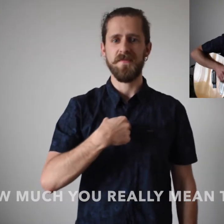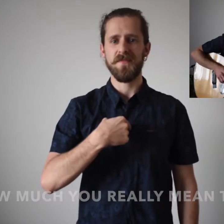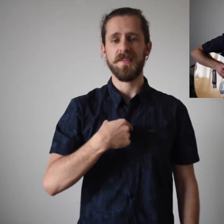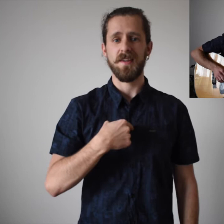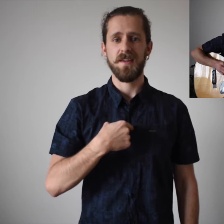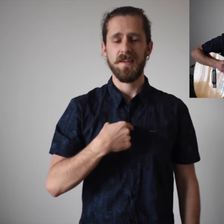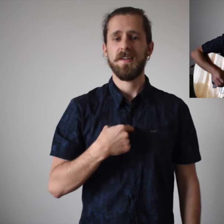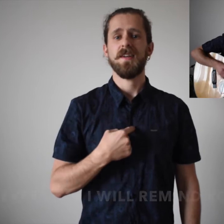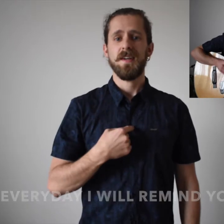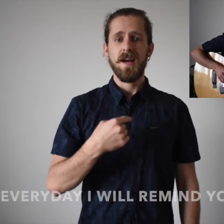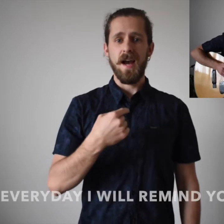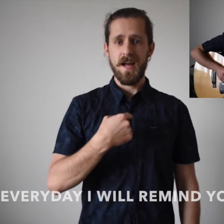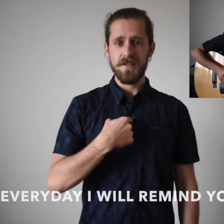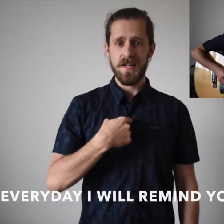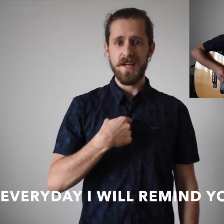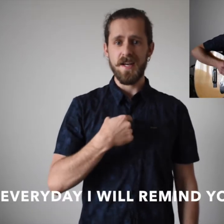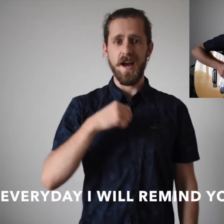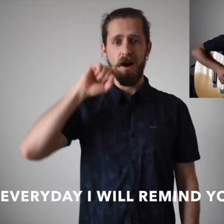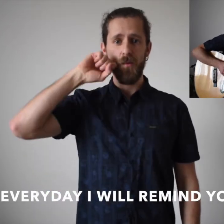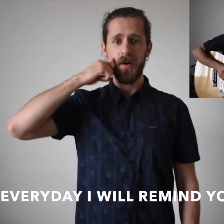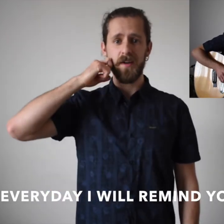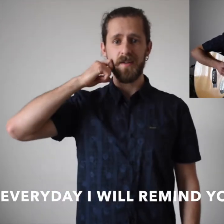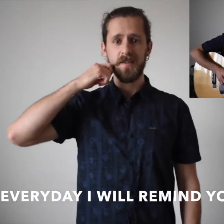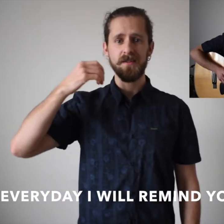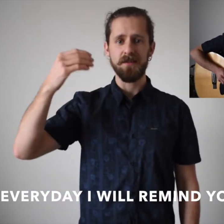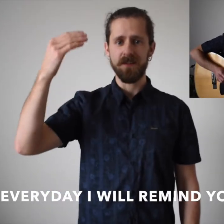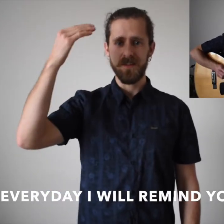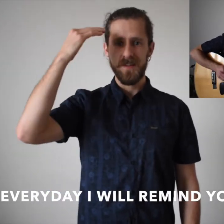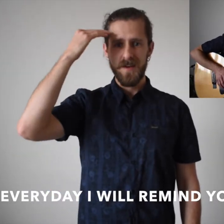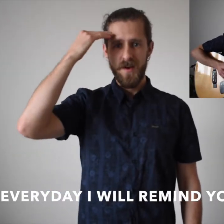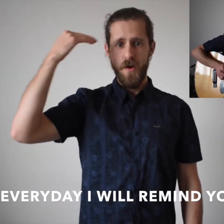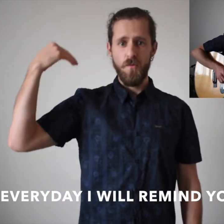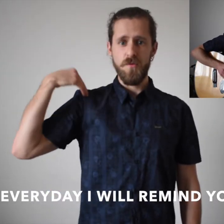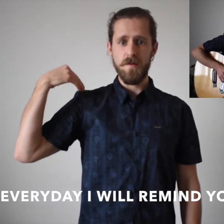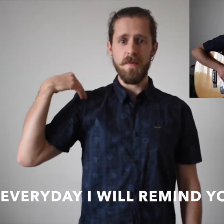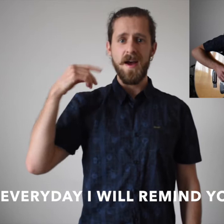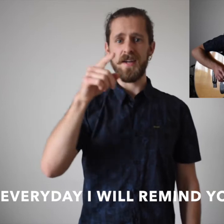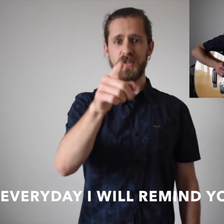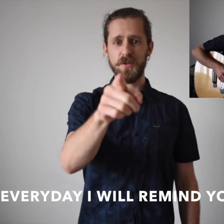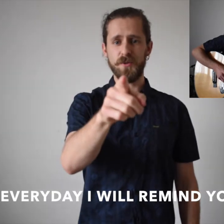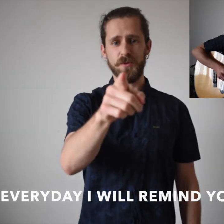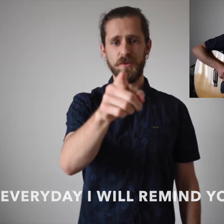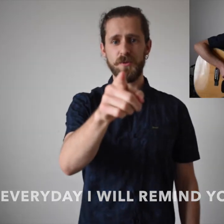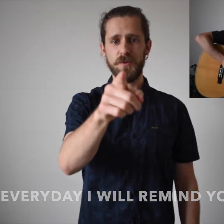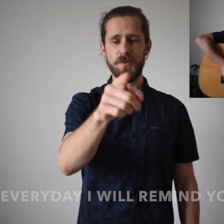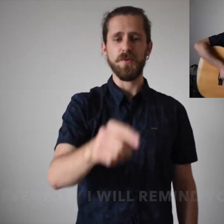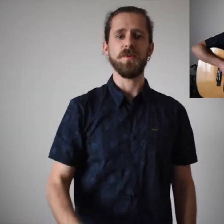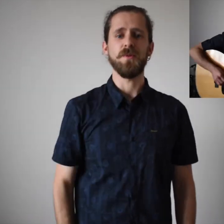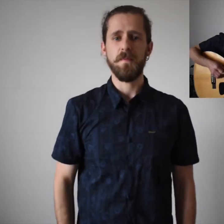every day I will remind you.